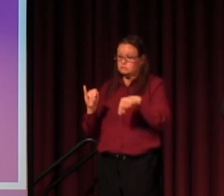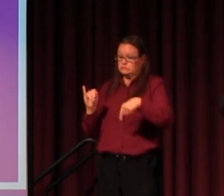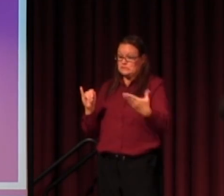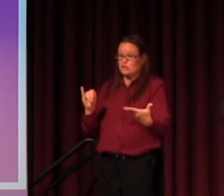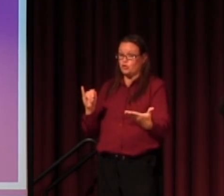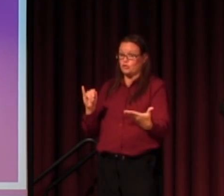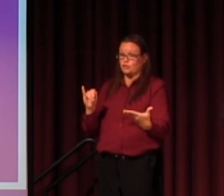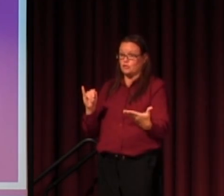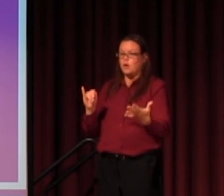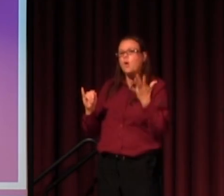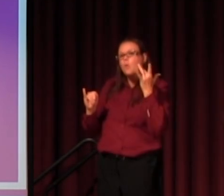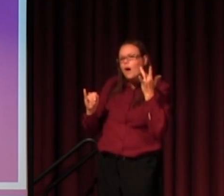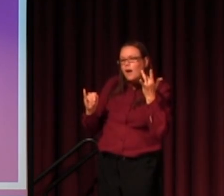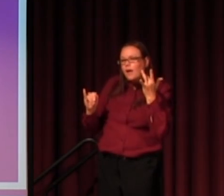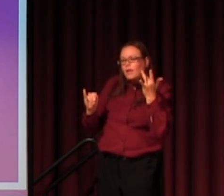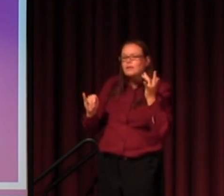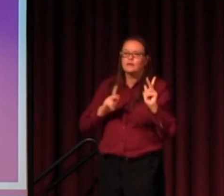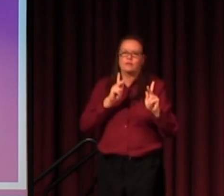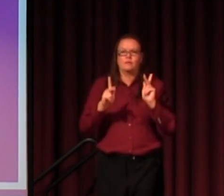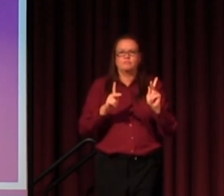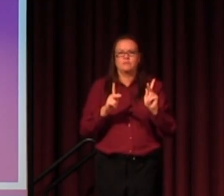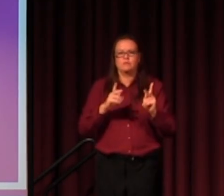because people here made it real.